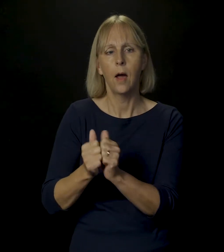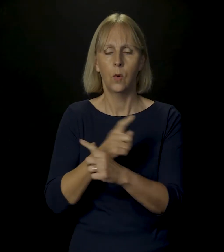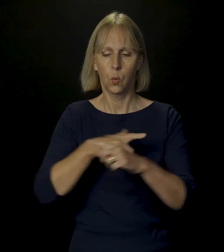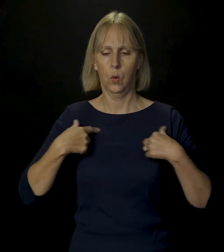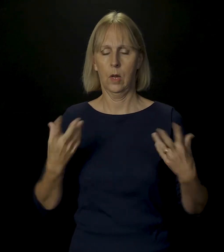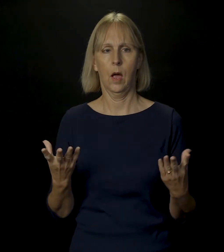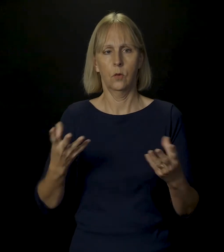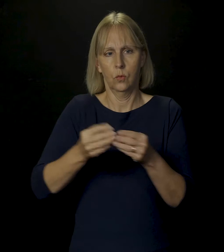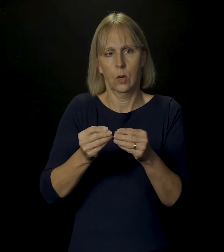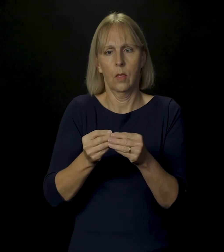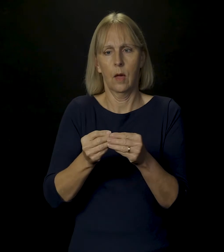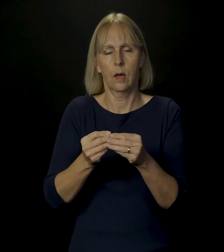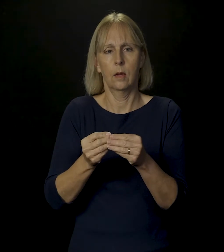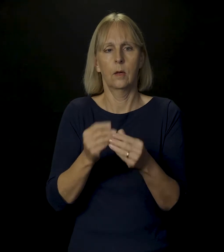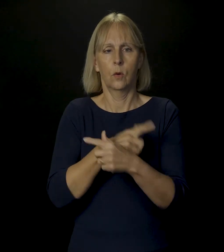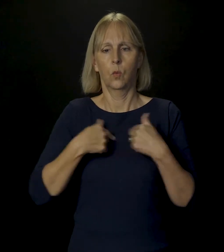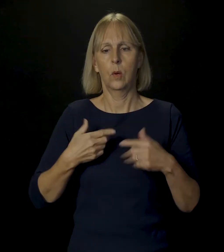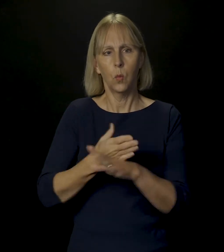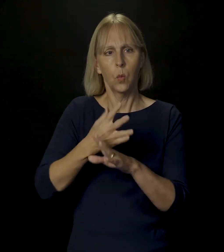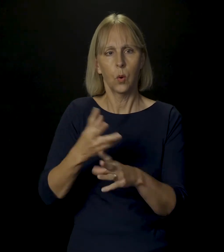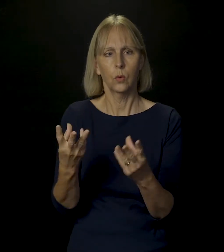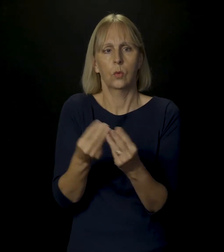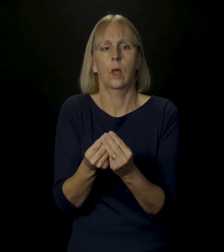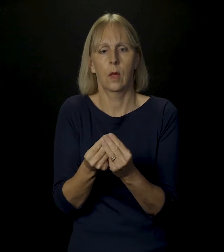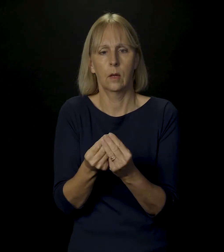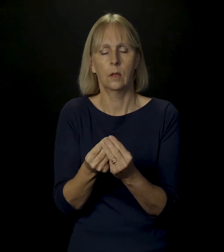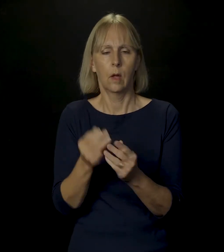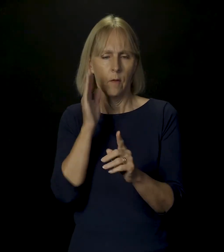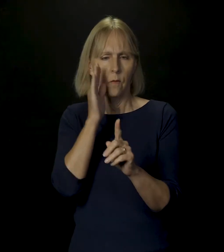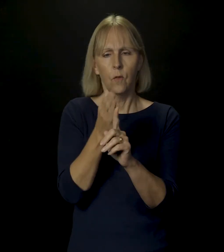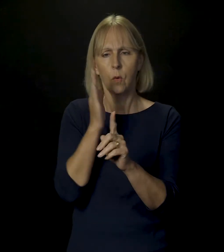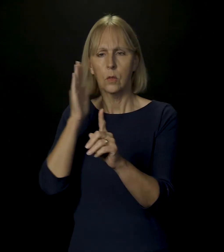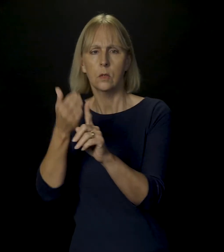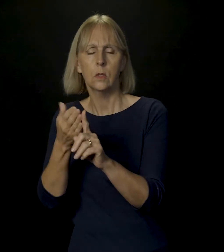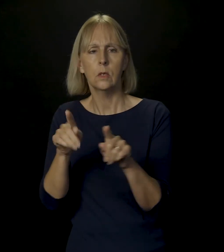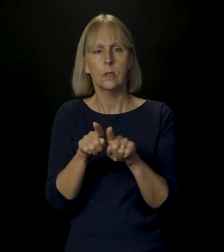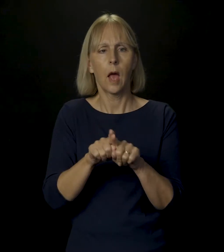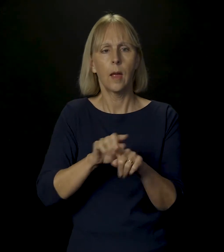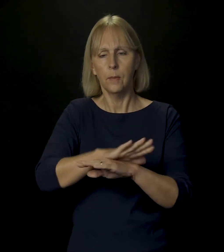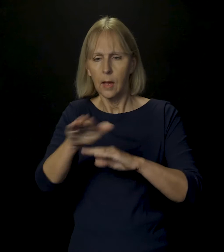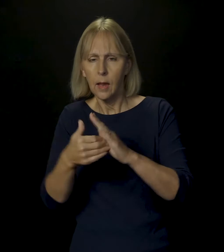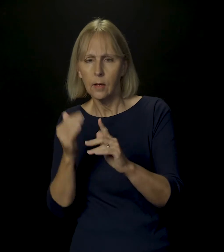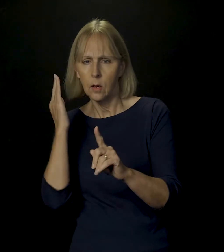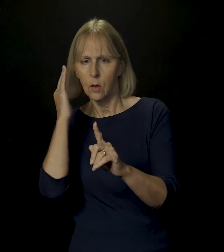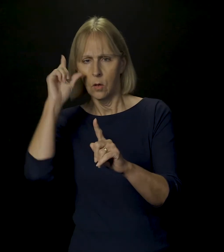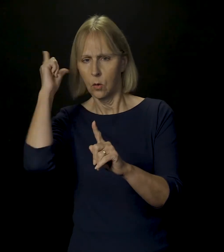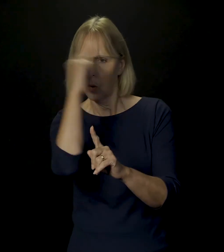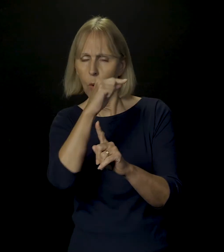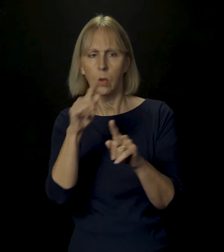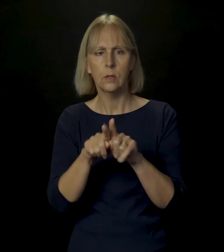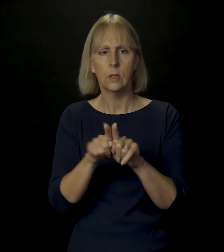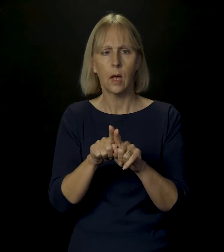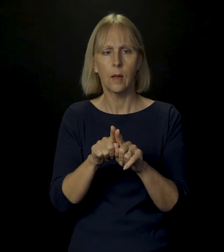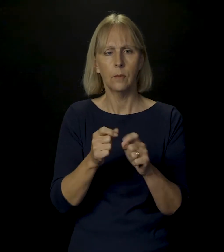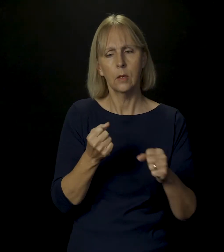Partners work together They have A similar mission A similar end goal They complement each other They